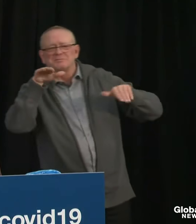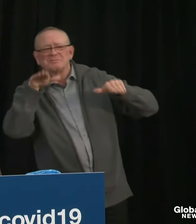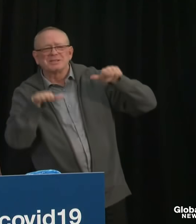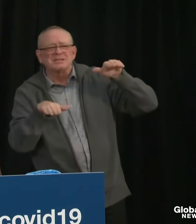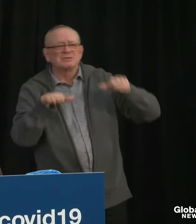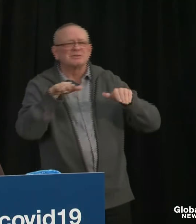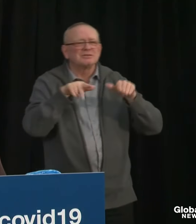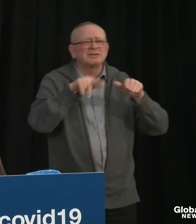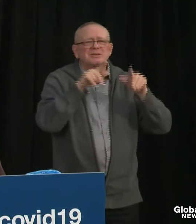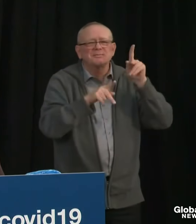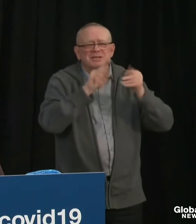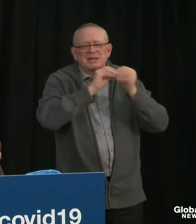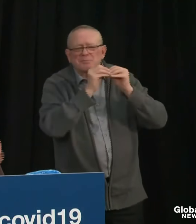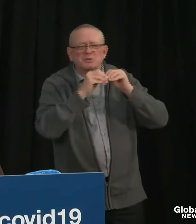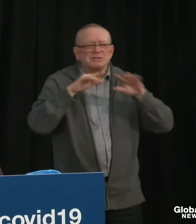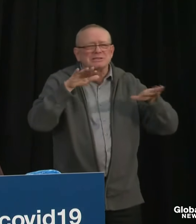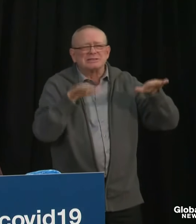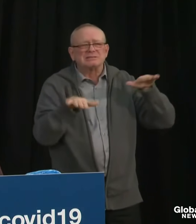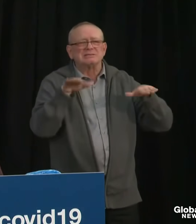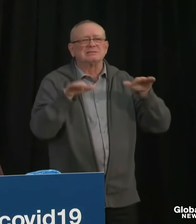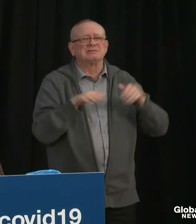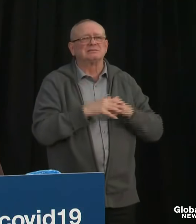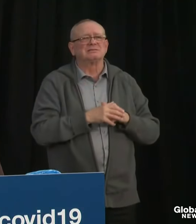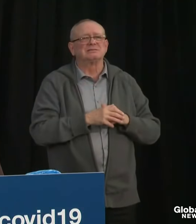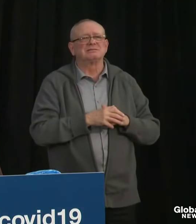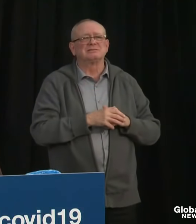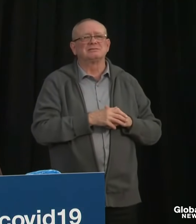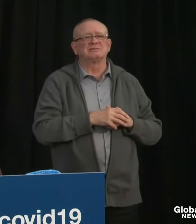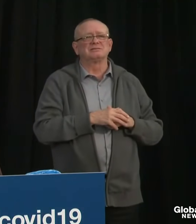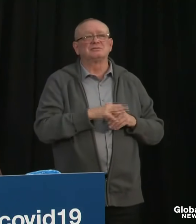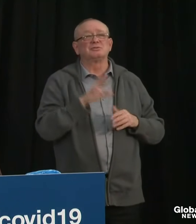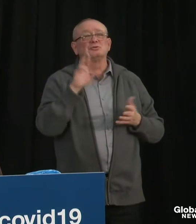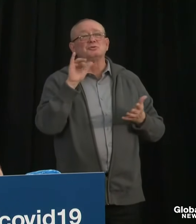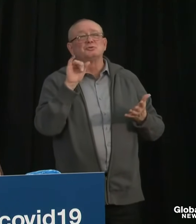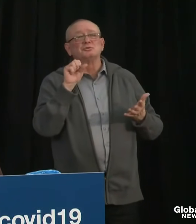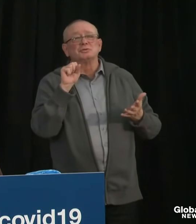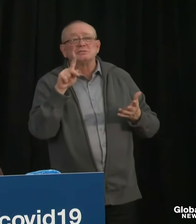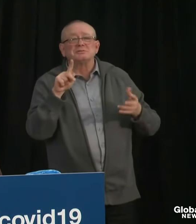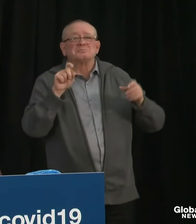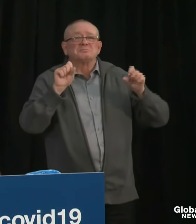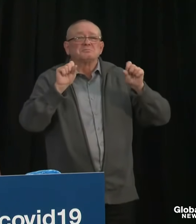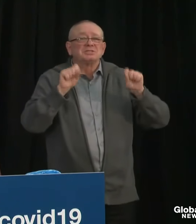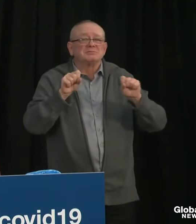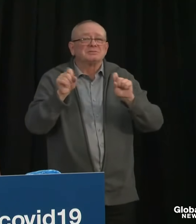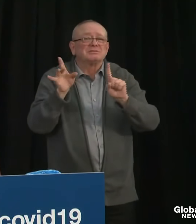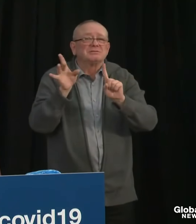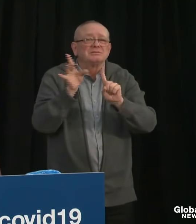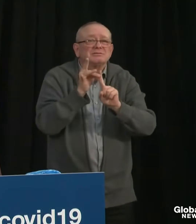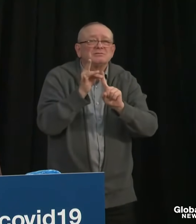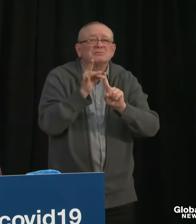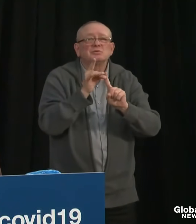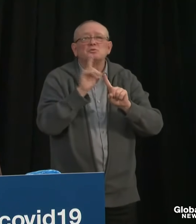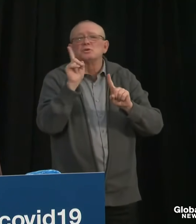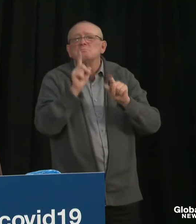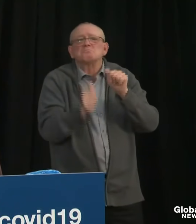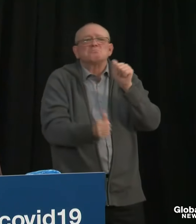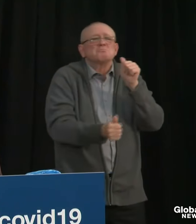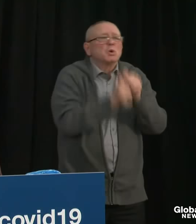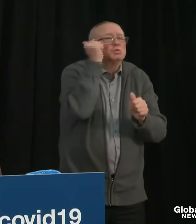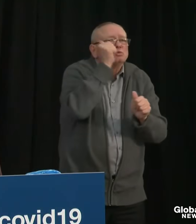worker shortages, and the combination of risks of introduction as well into the locations where those people